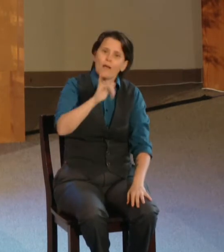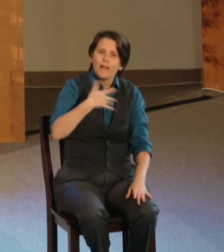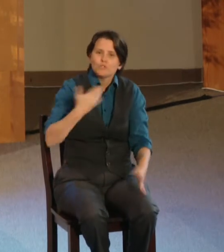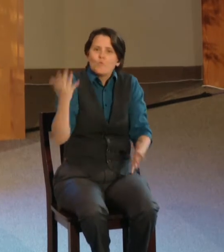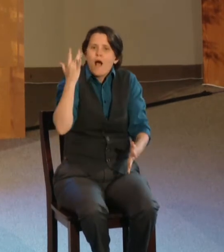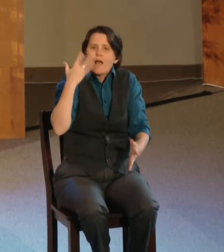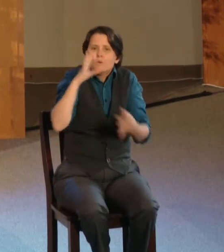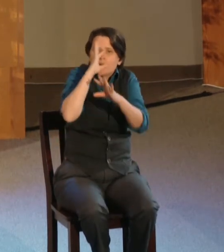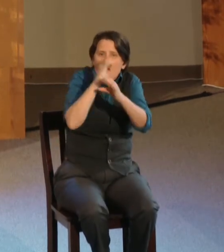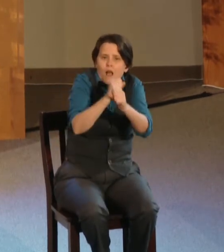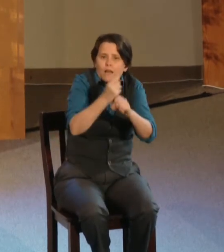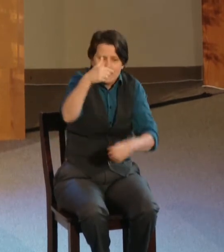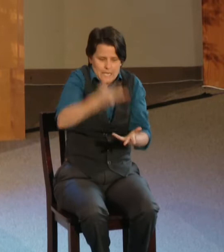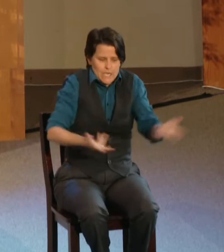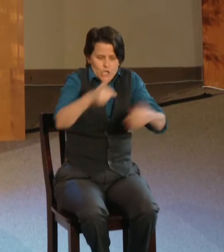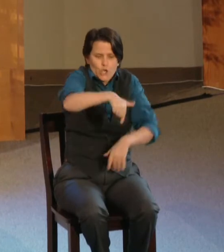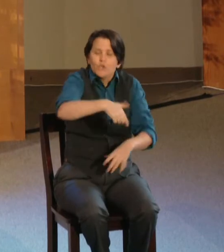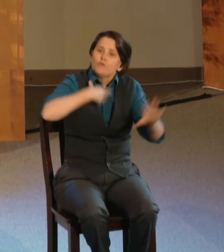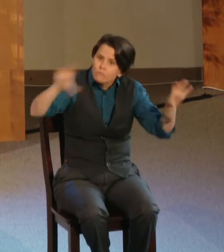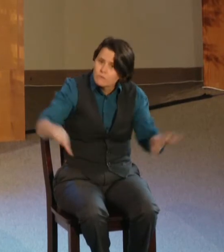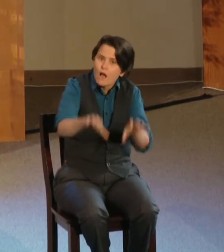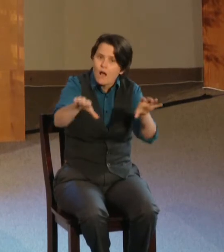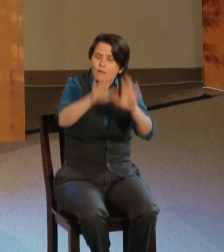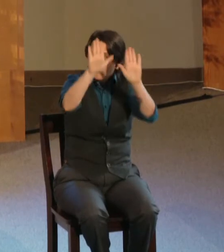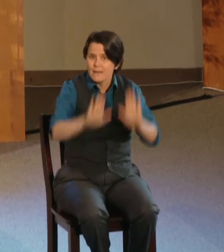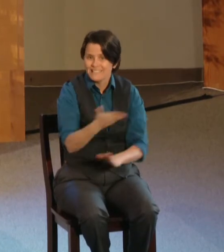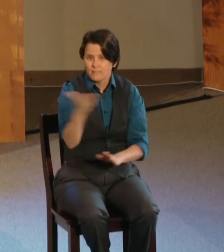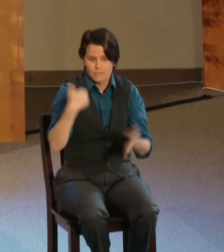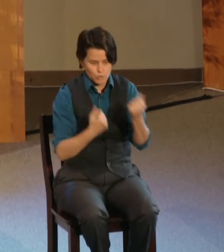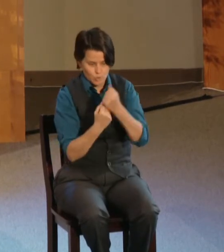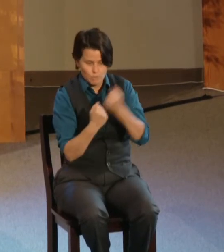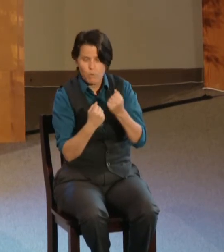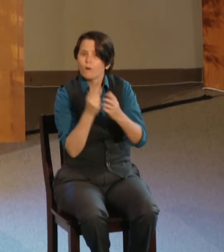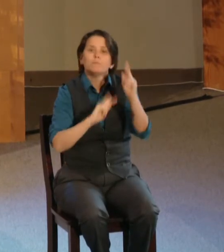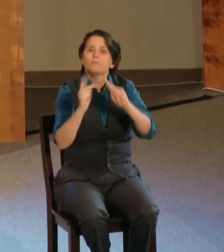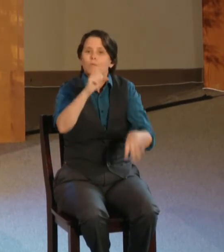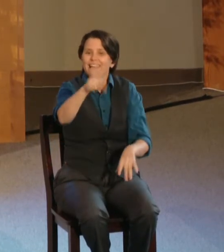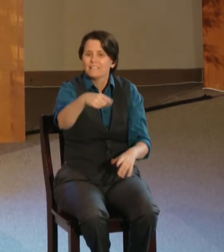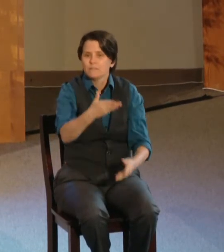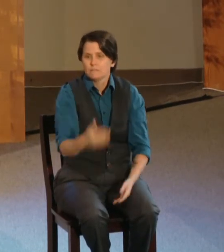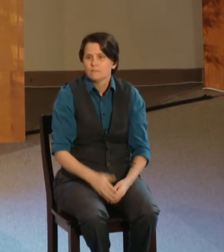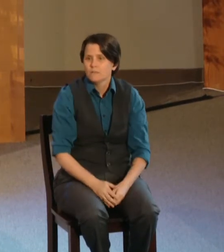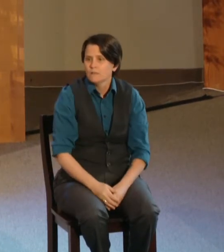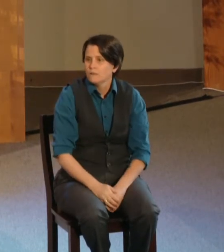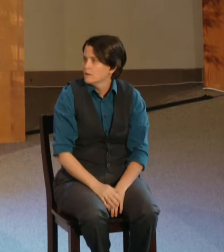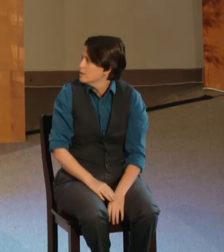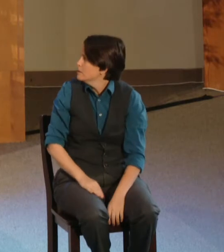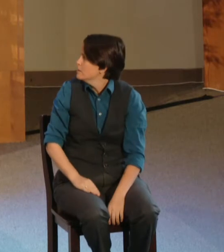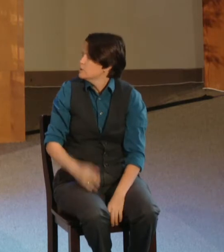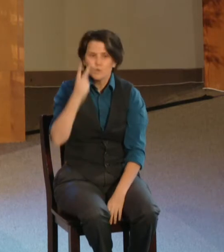this community. You've done some wonderful things in the past to support those in need. Did you see my paper flying?